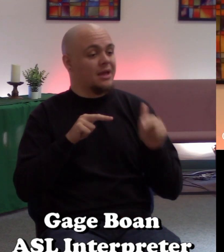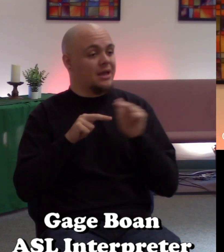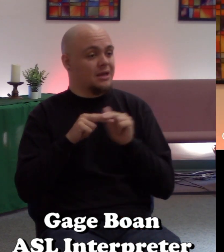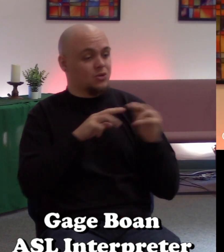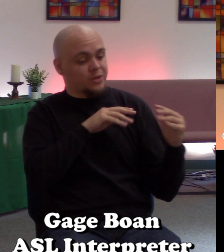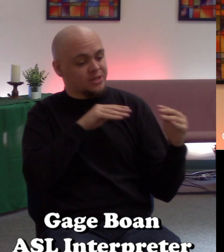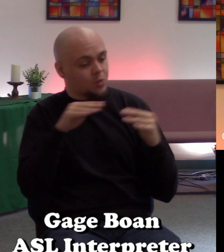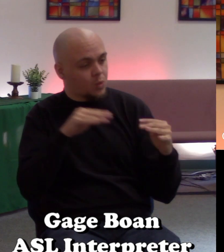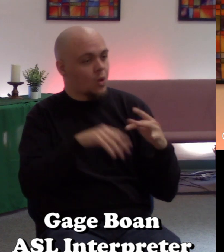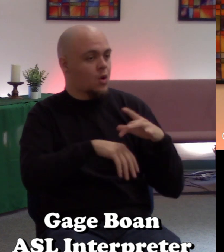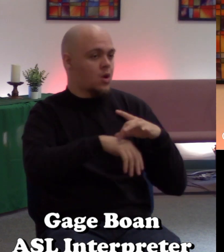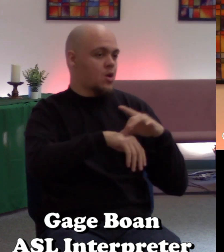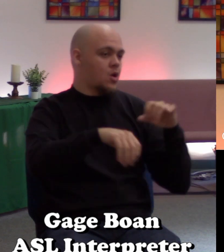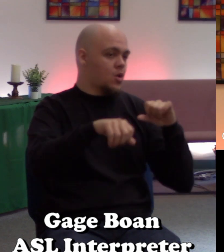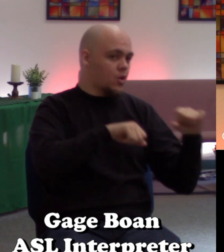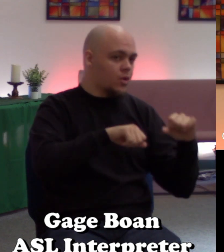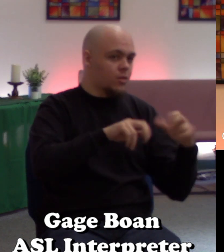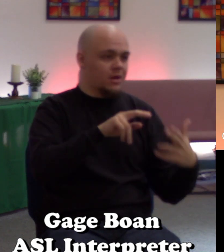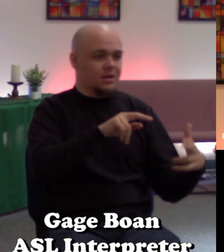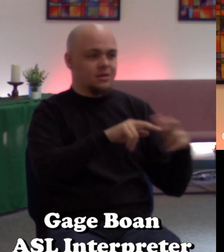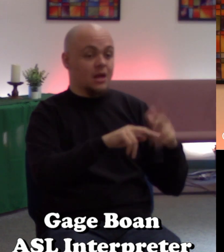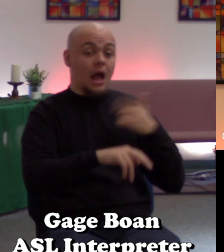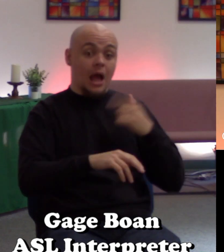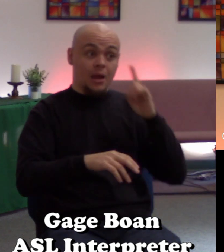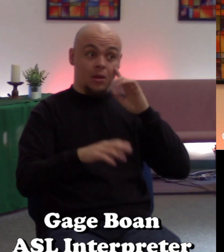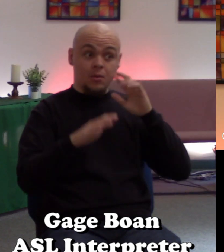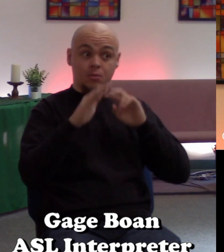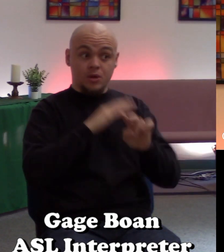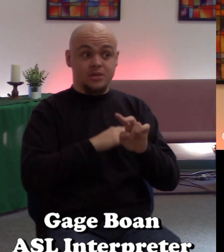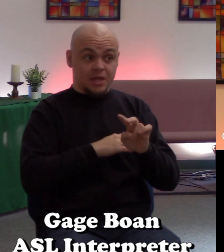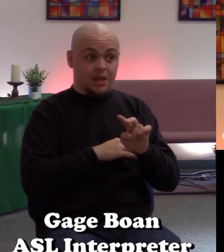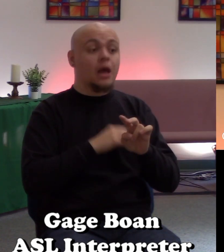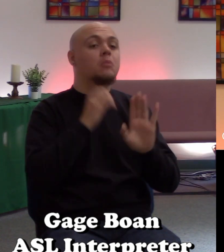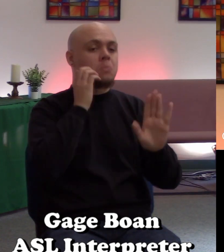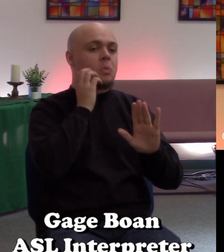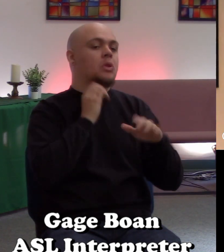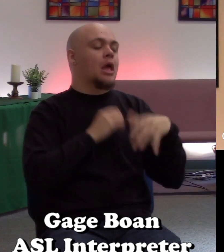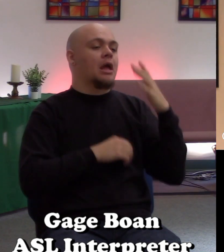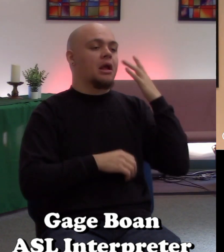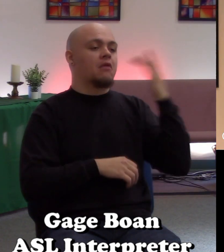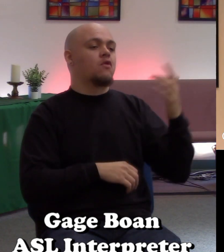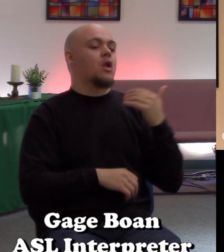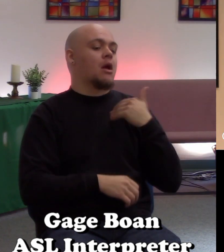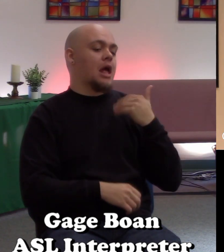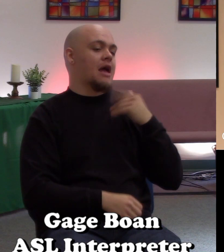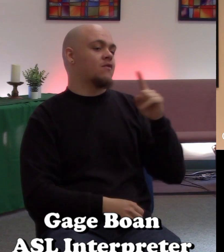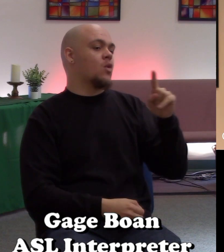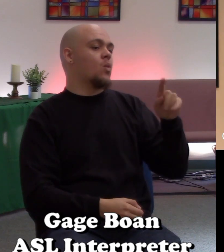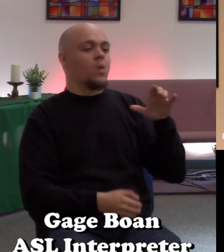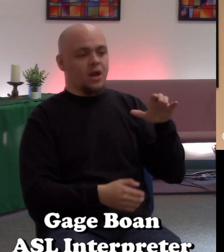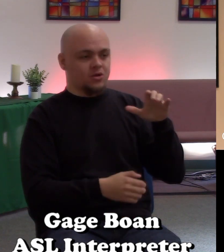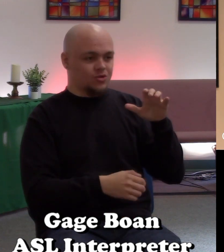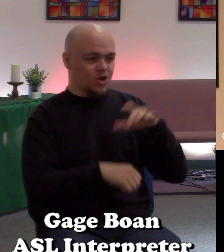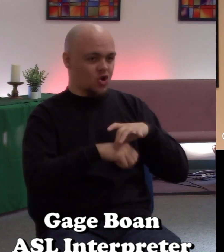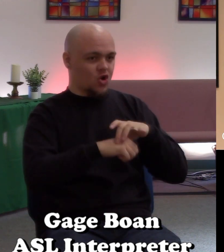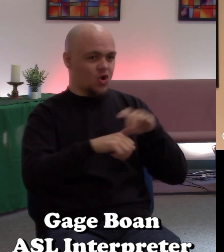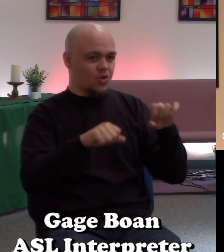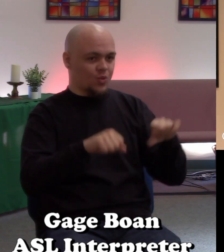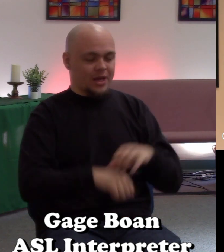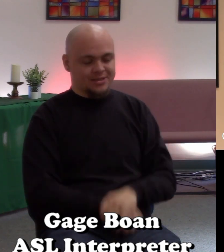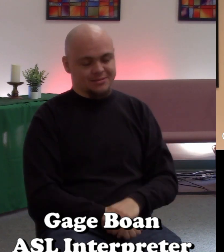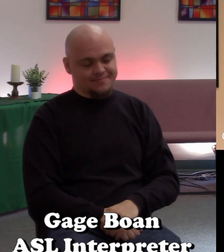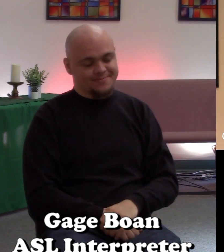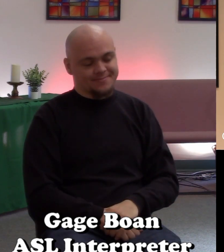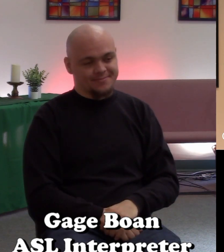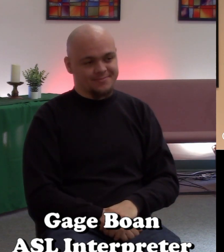As the Bible says, there shall be an increase in wars and earthquakes. I predict that California will have at least 100 earthquakes within the next